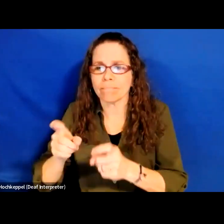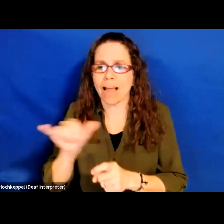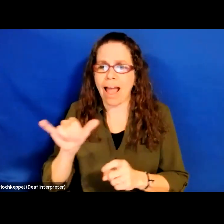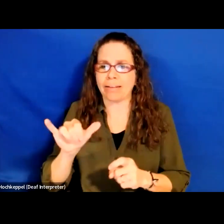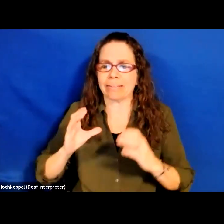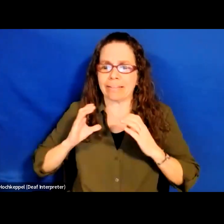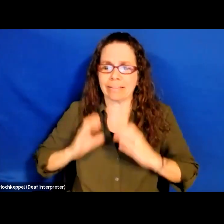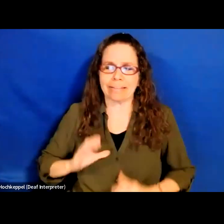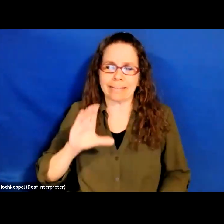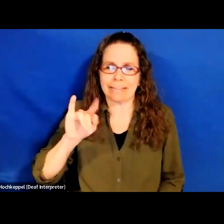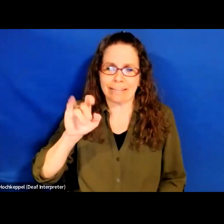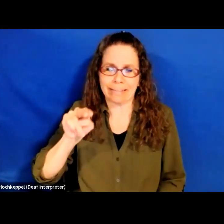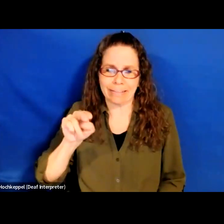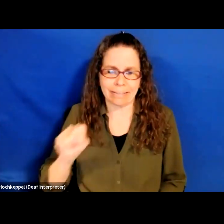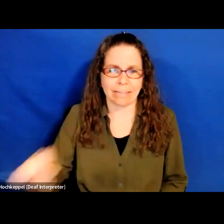Thank you. Thank you, Tina.